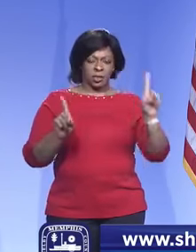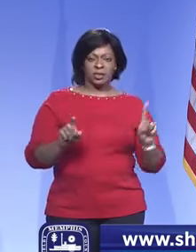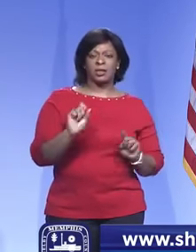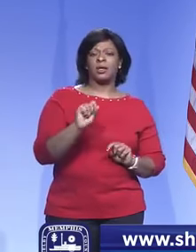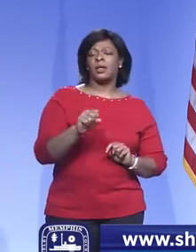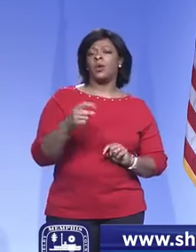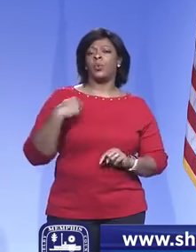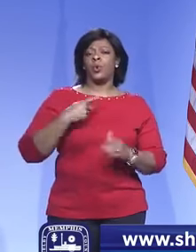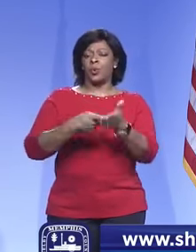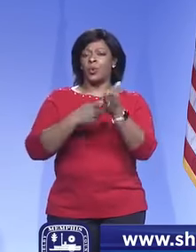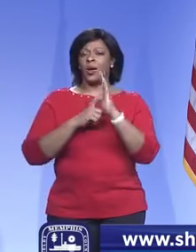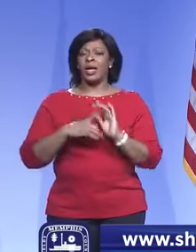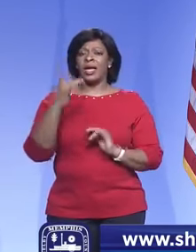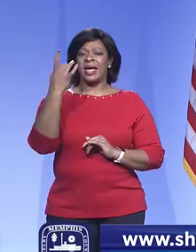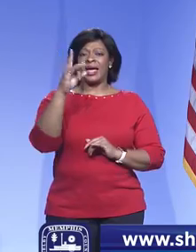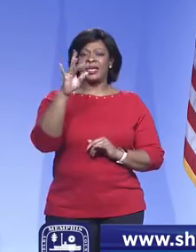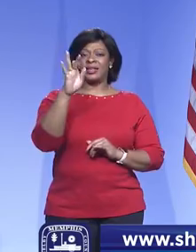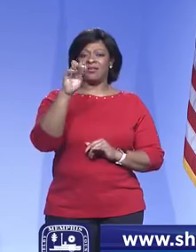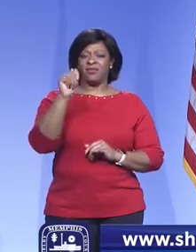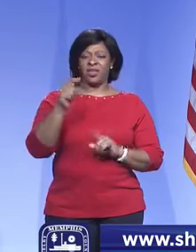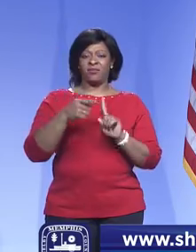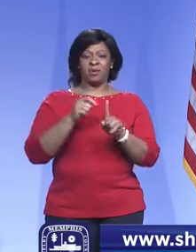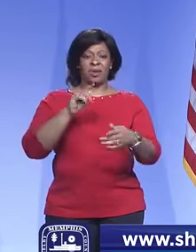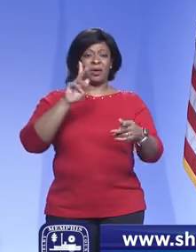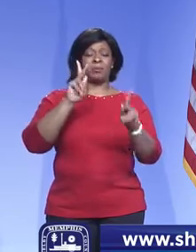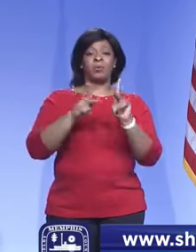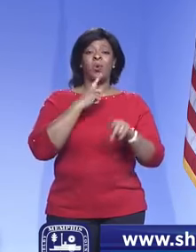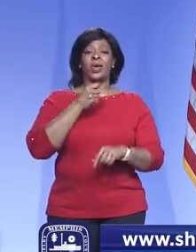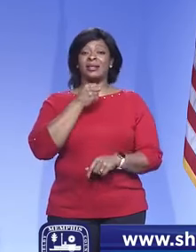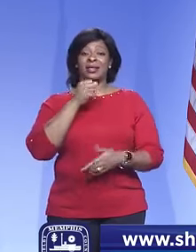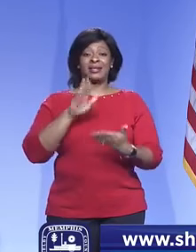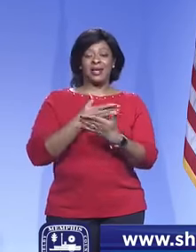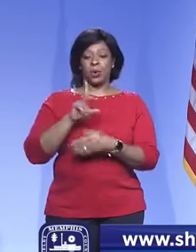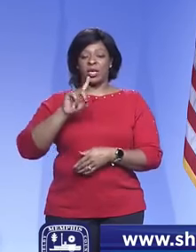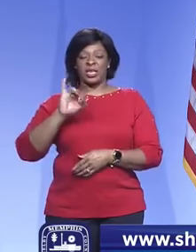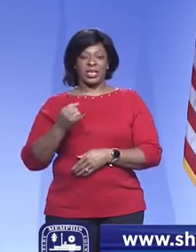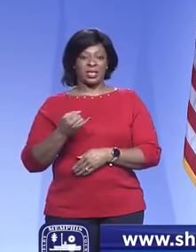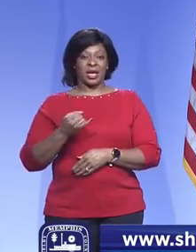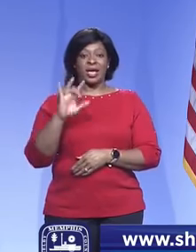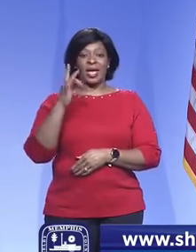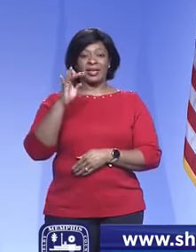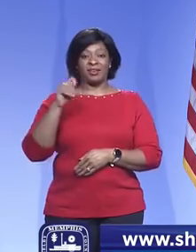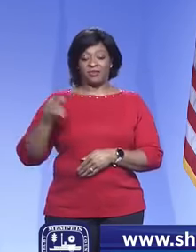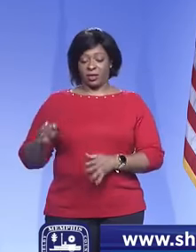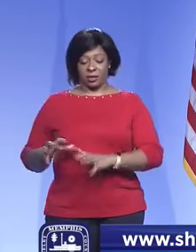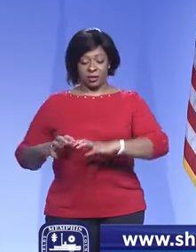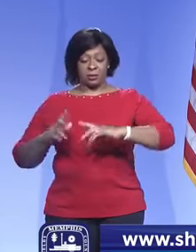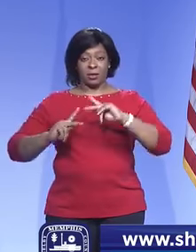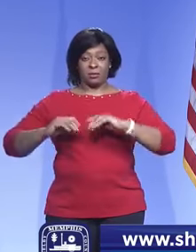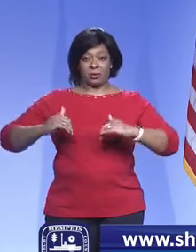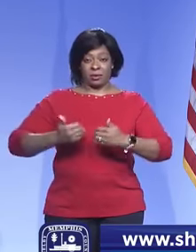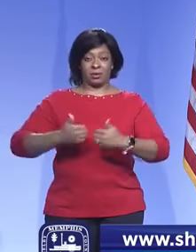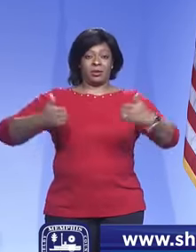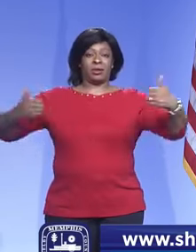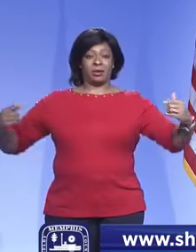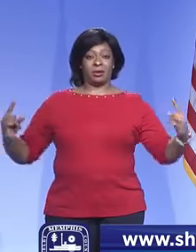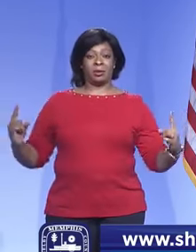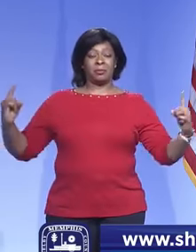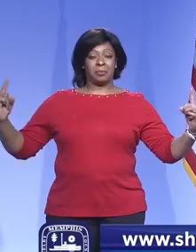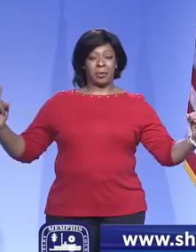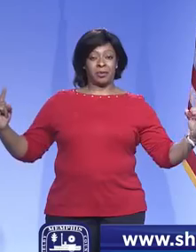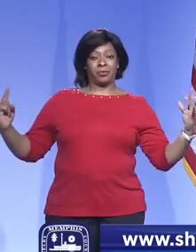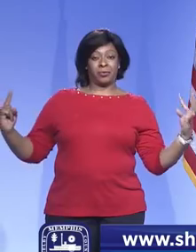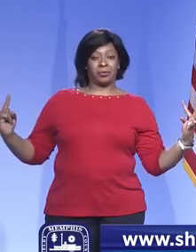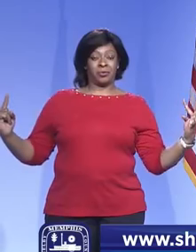and we require 18 feet between the singer, or in this case it would be DJs, and the audience. That as the night